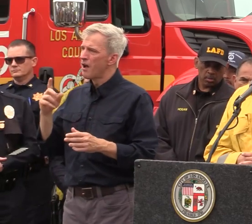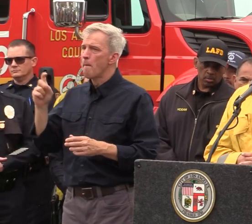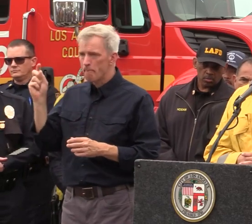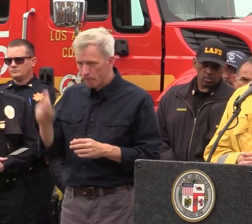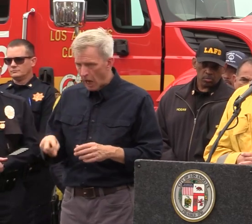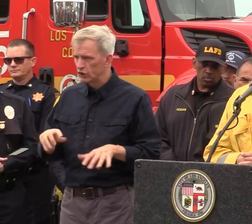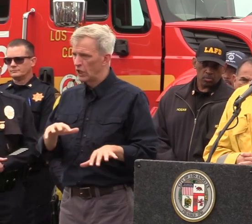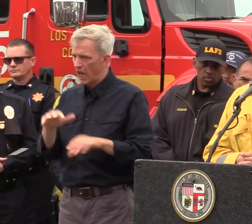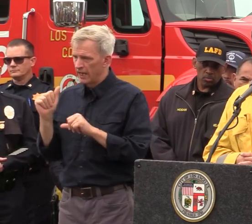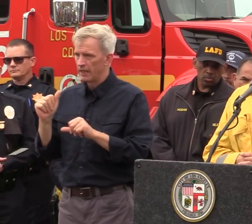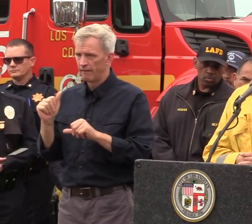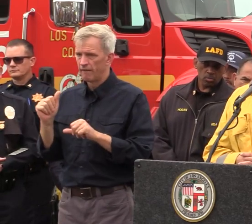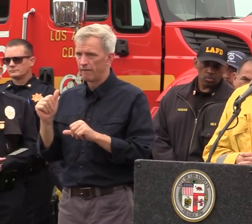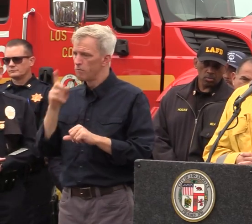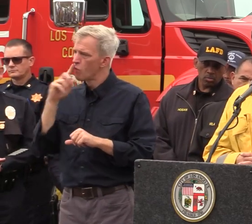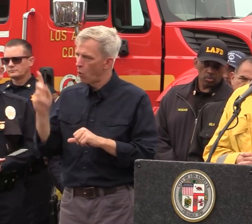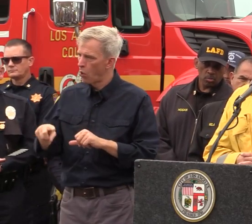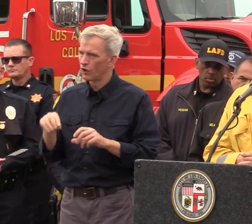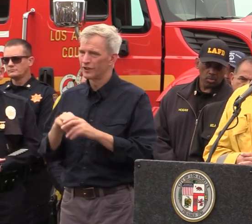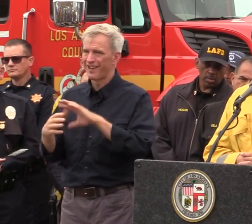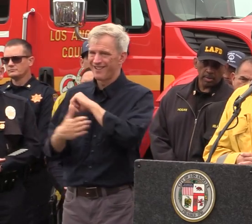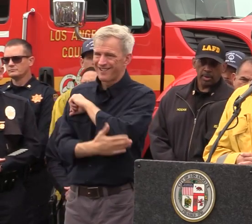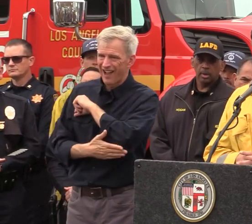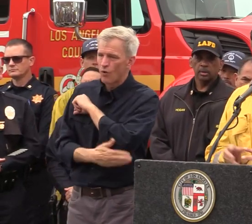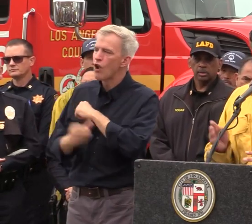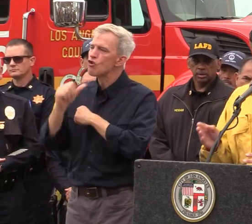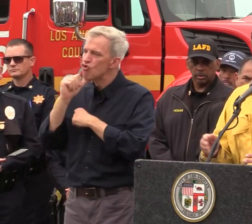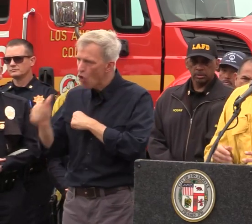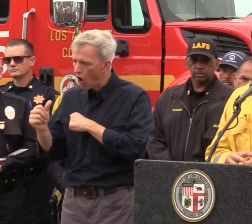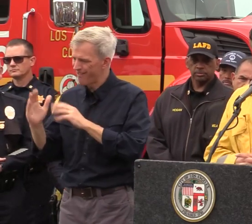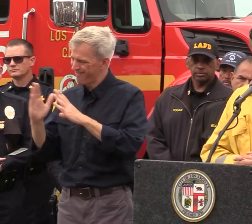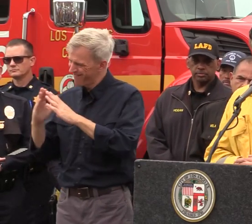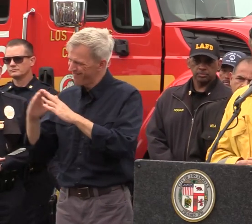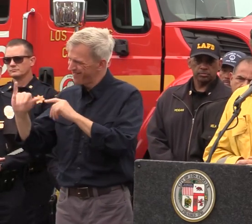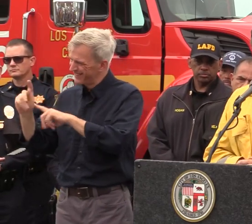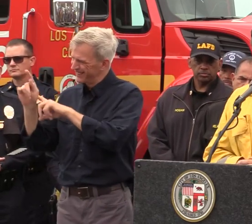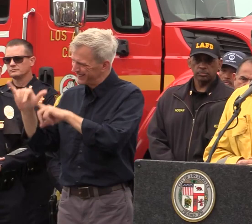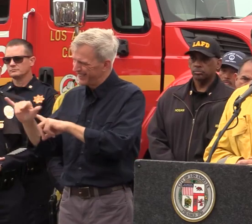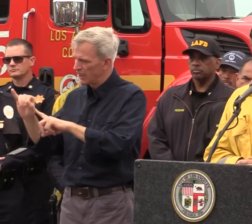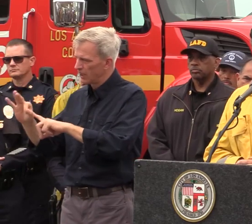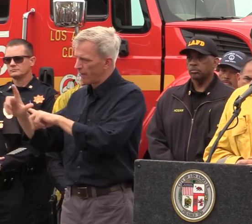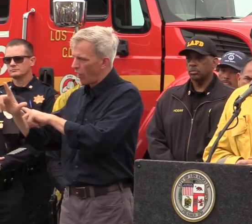although they are in place, we don't think any structures are immediately.